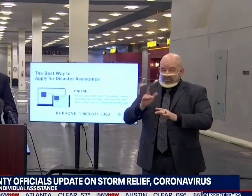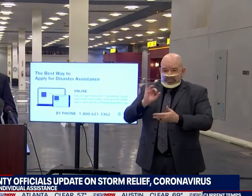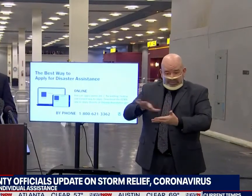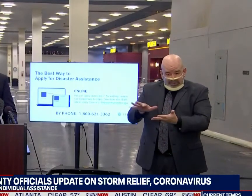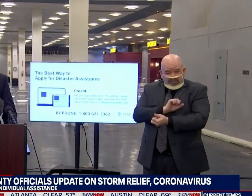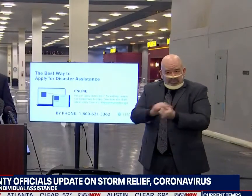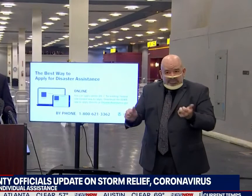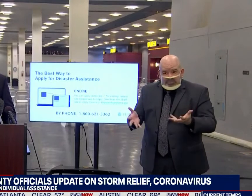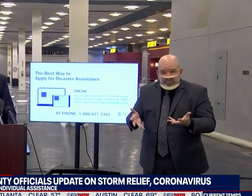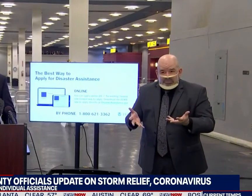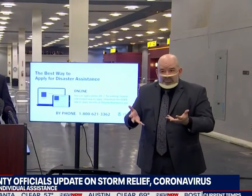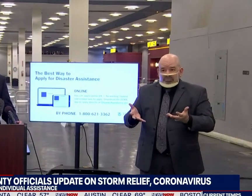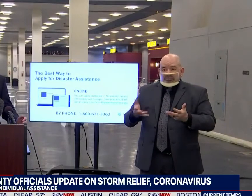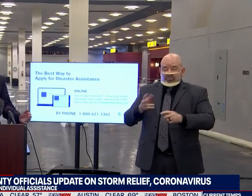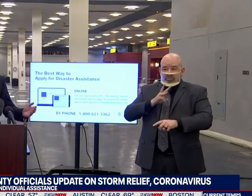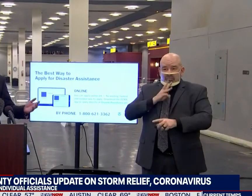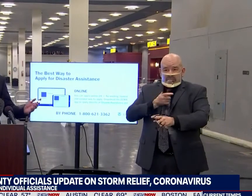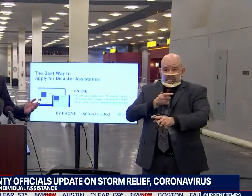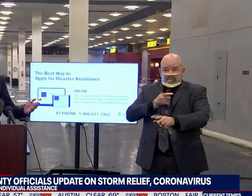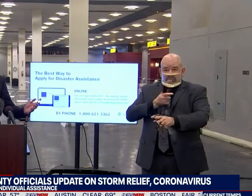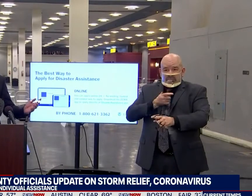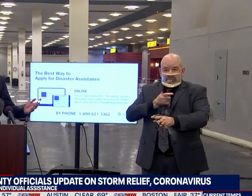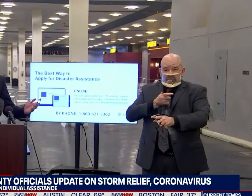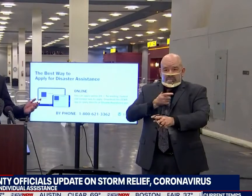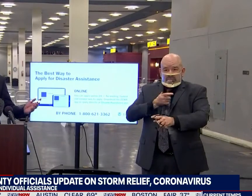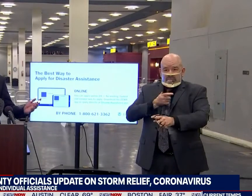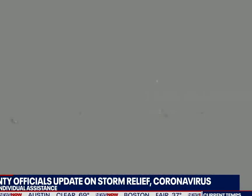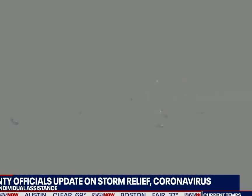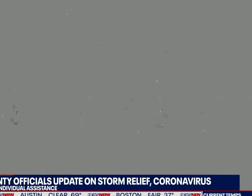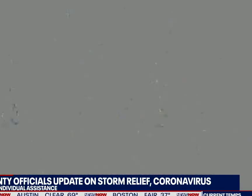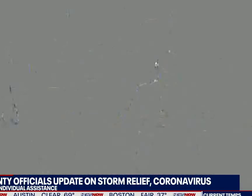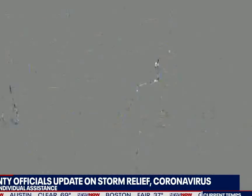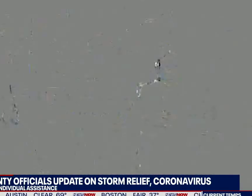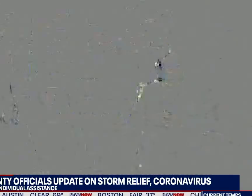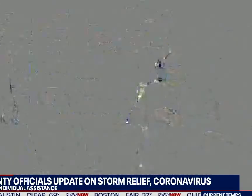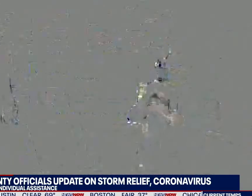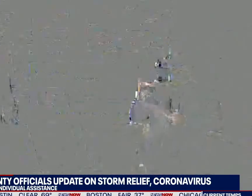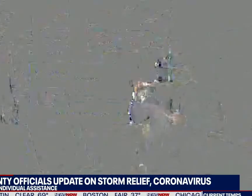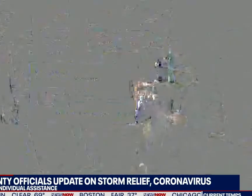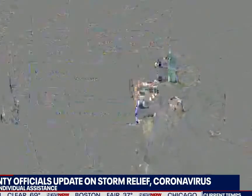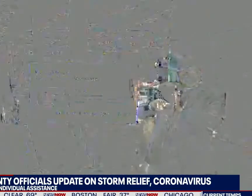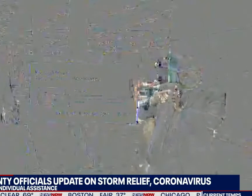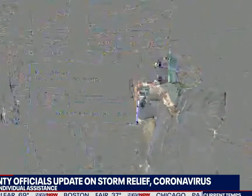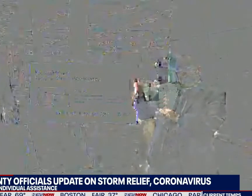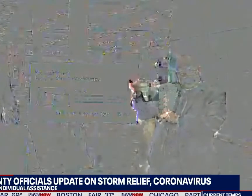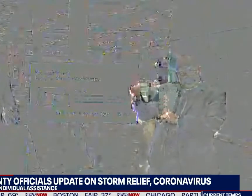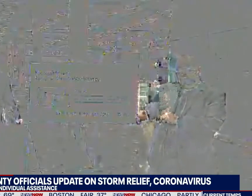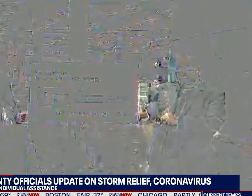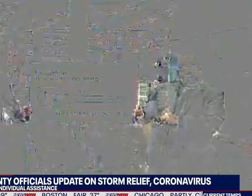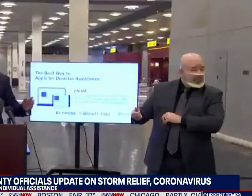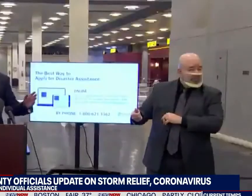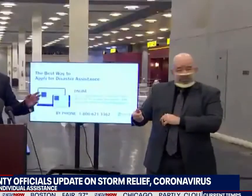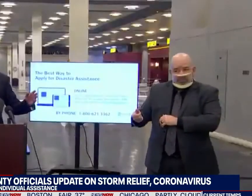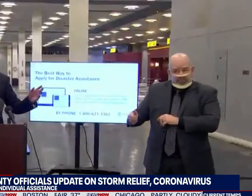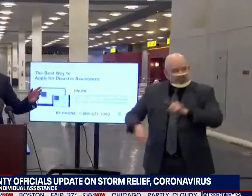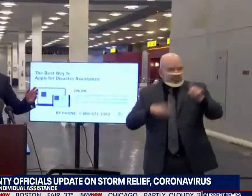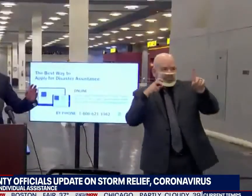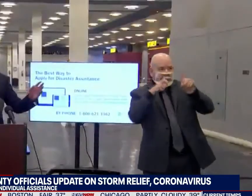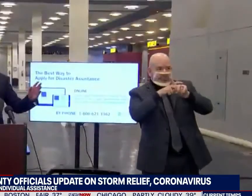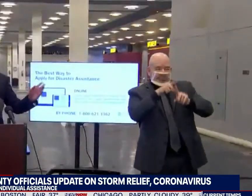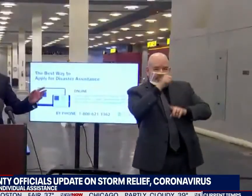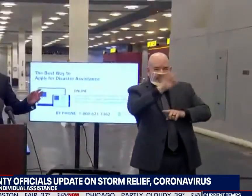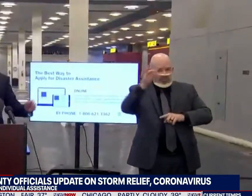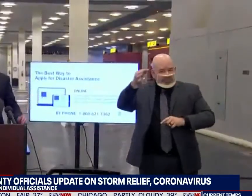school um it they be covered under that but it's also covered under being underinsured. Uh again these things have to